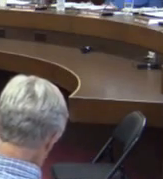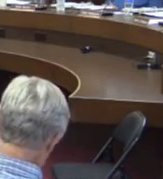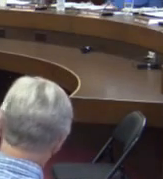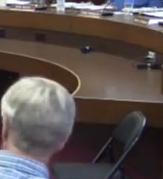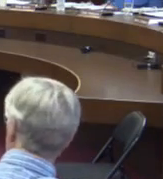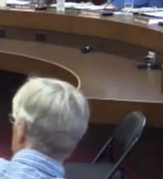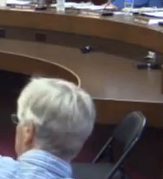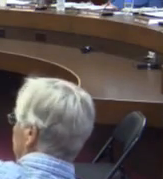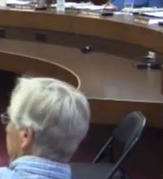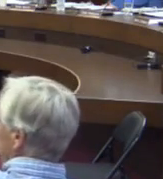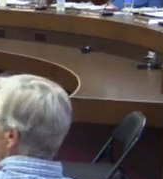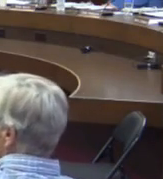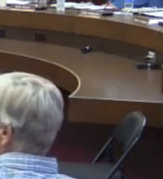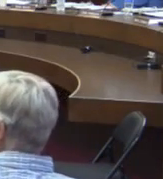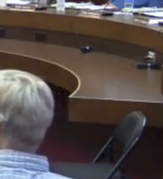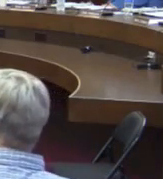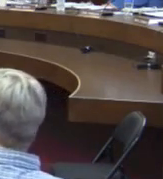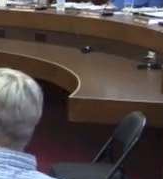Tidwell.